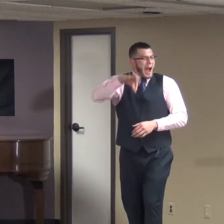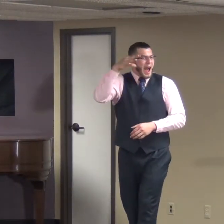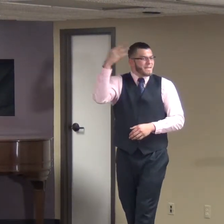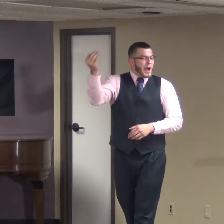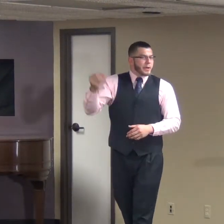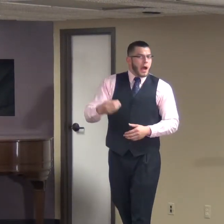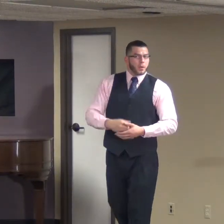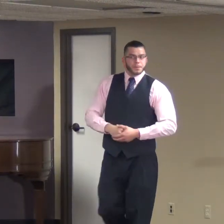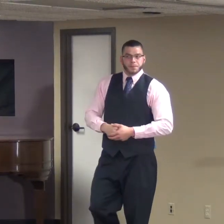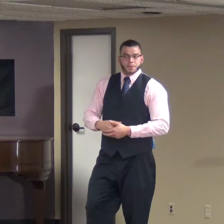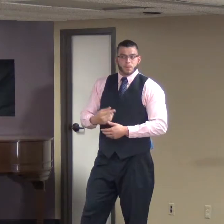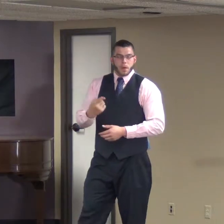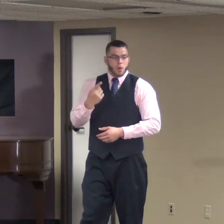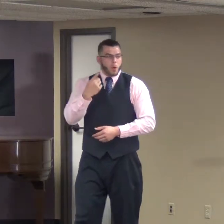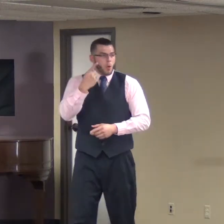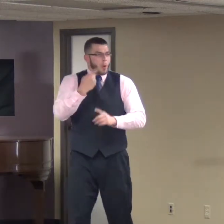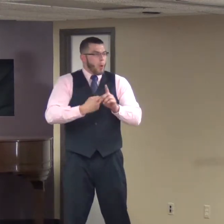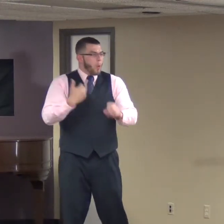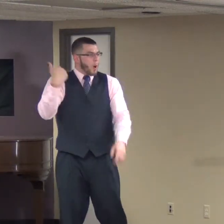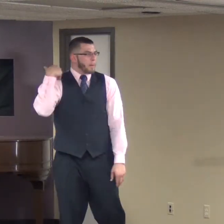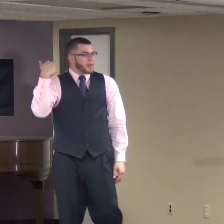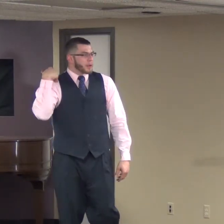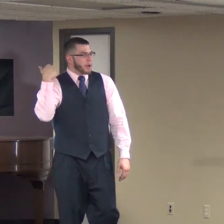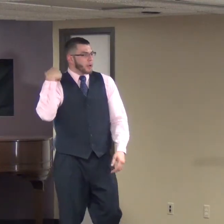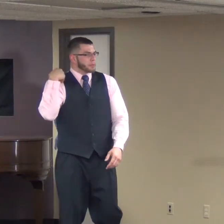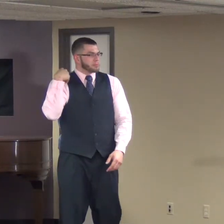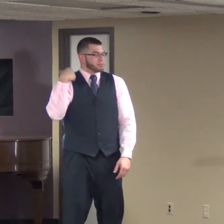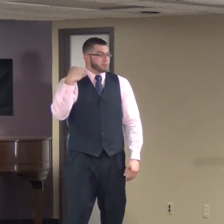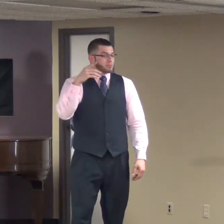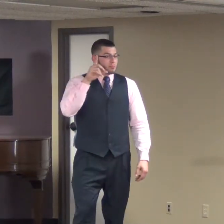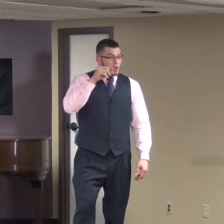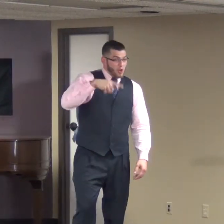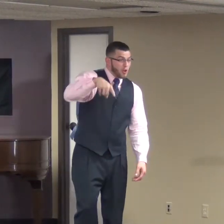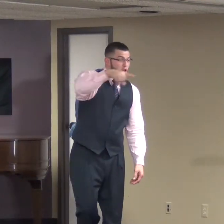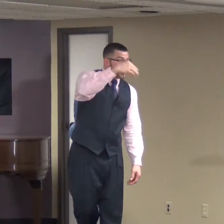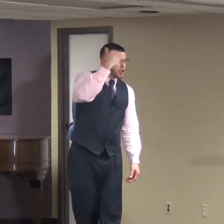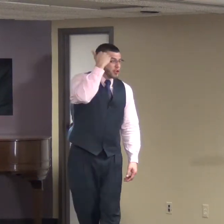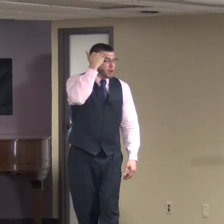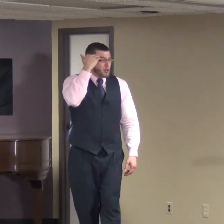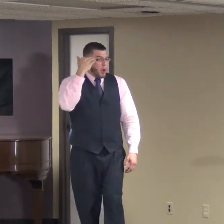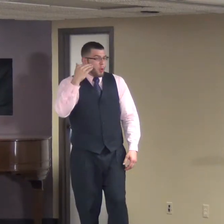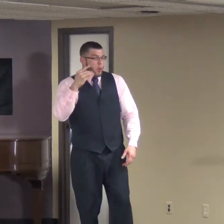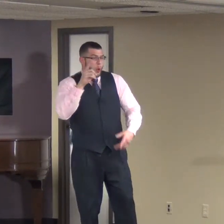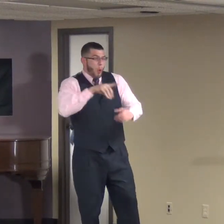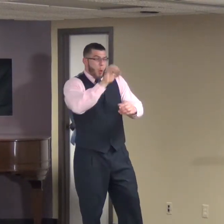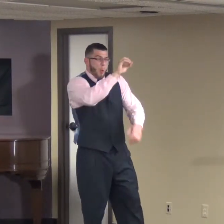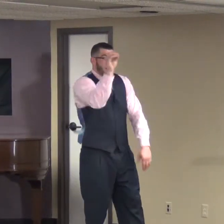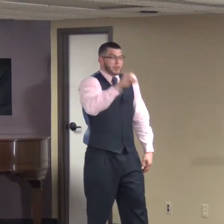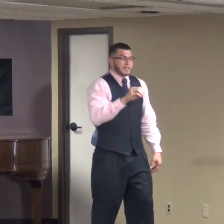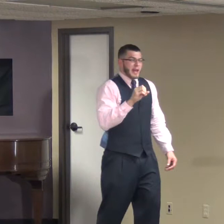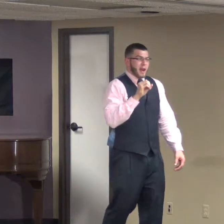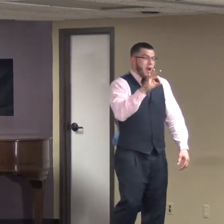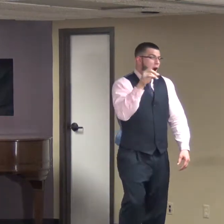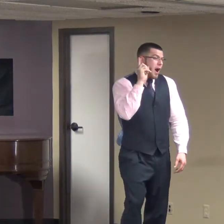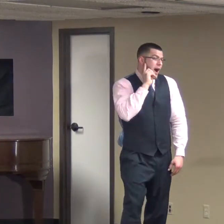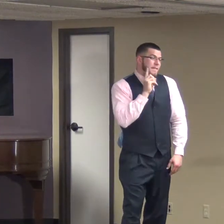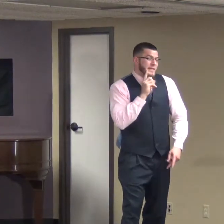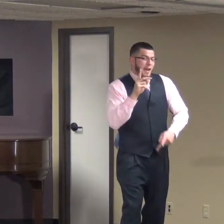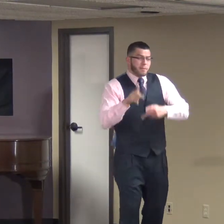I found out 1 month ago. Do you know what percent of deaf